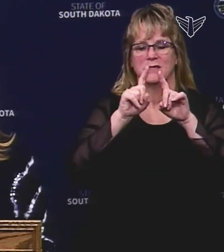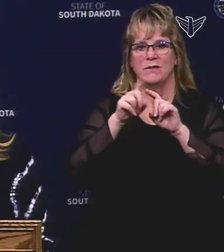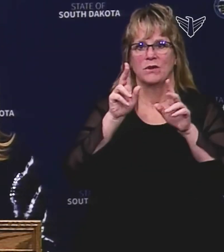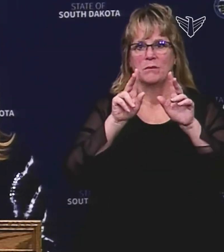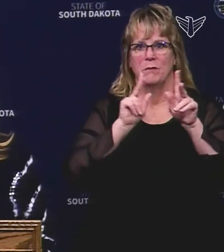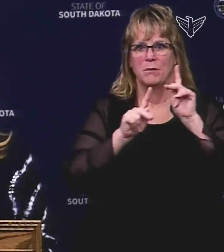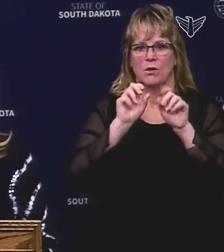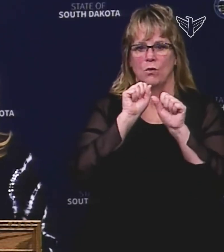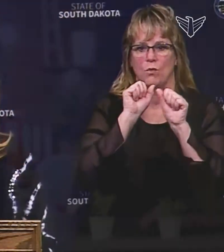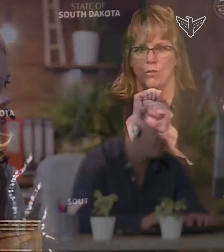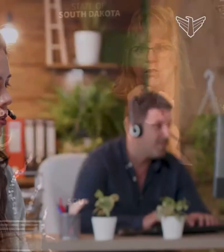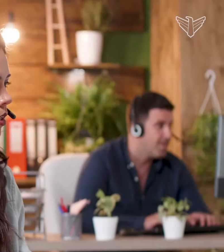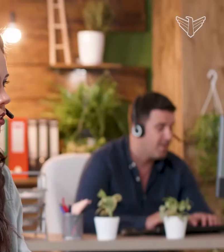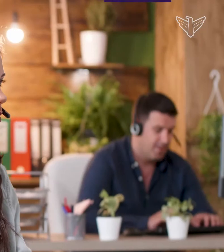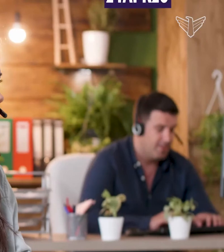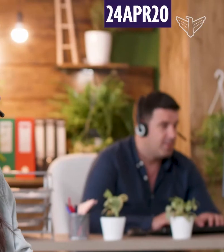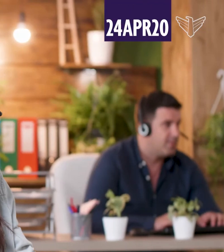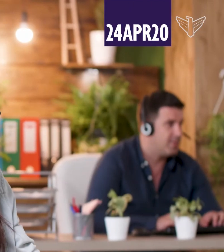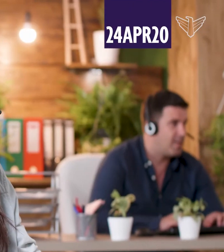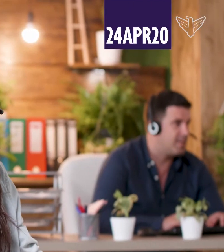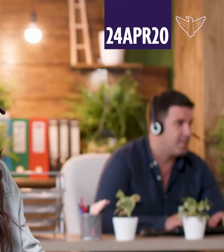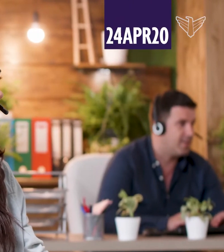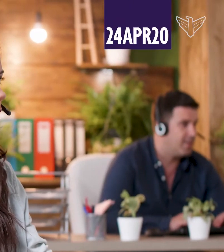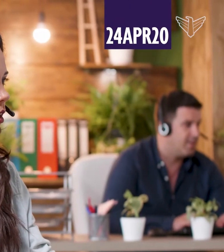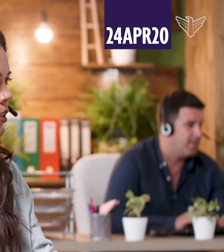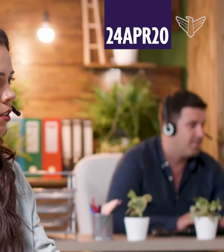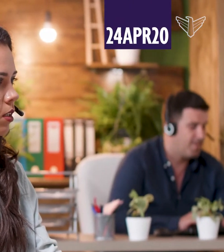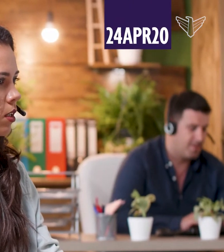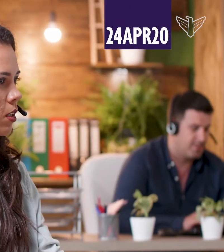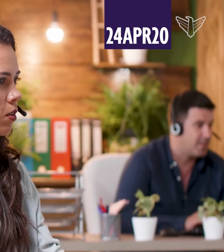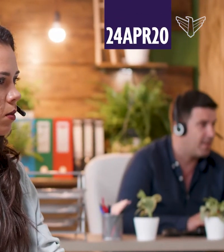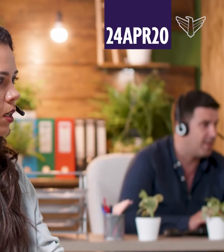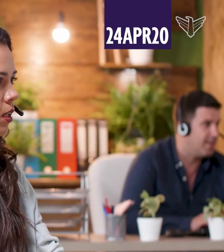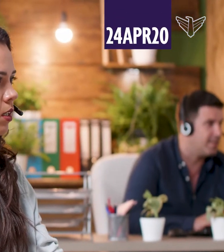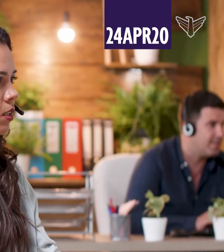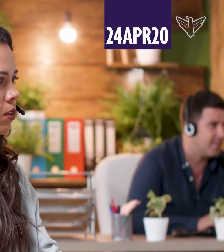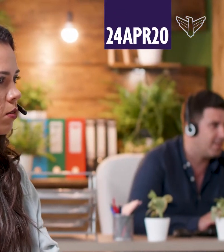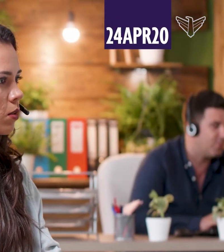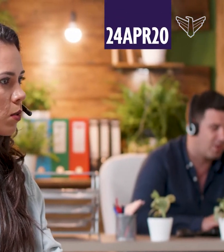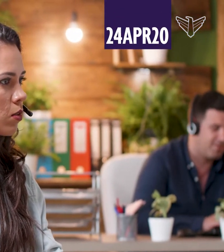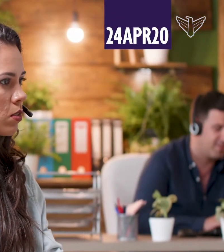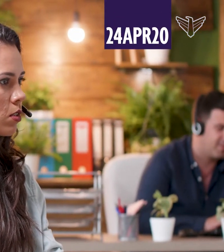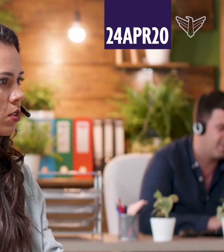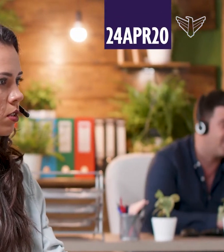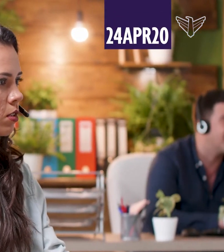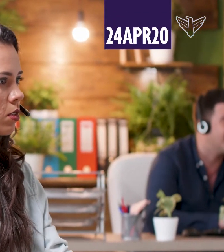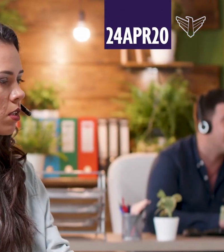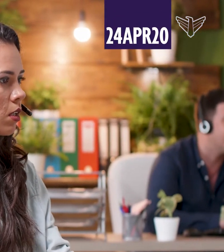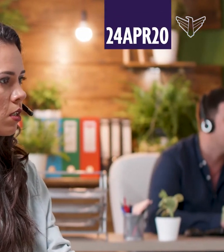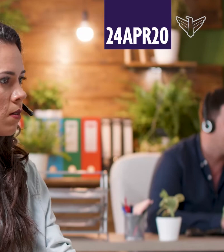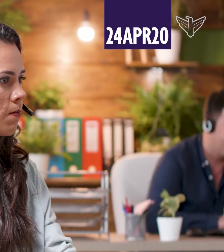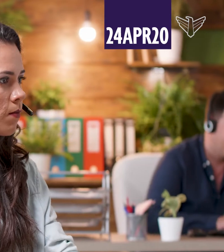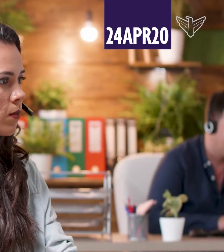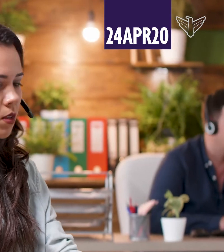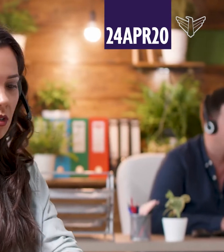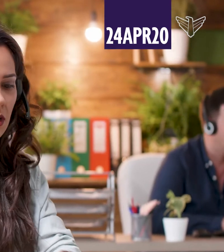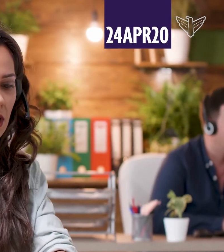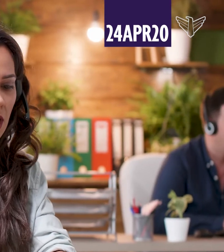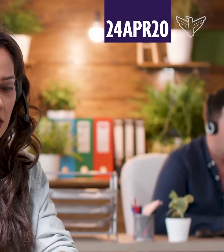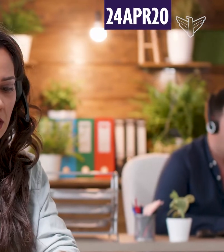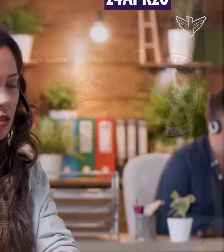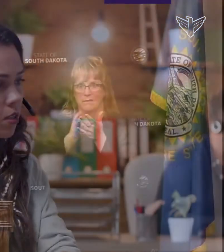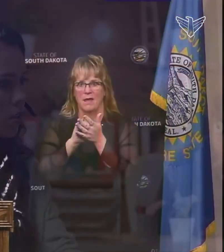state health department. She says more than 130 workers will talk to people who test positive for COVID-19 to determine who they